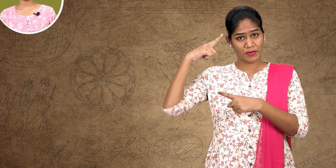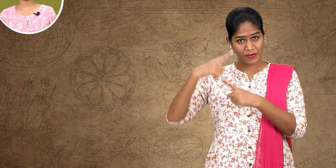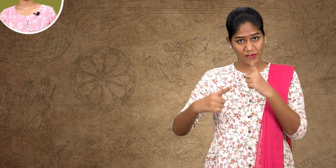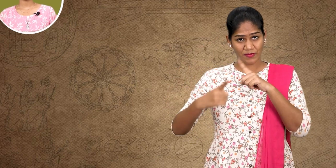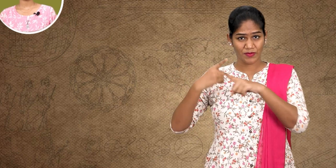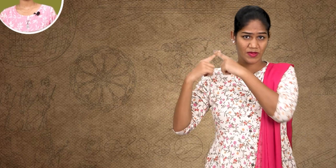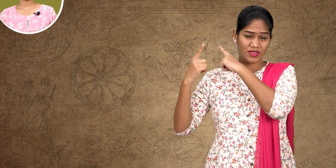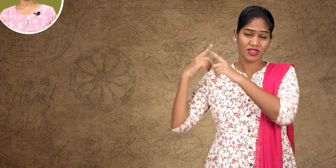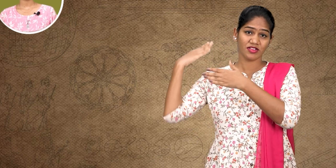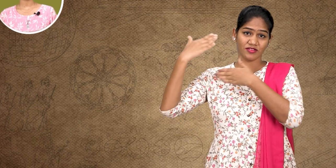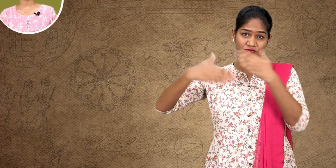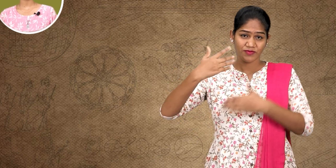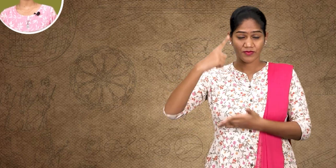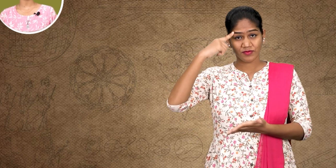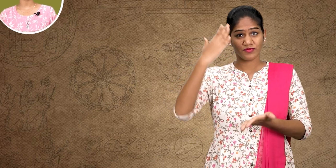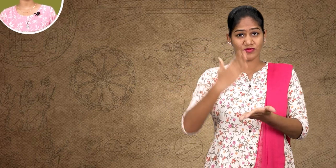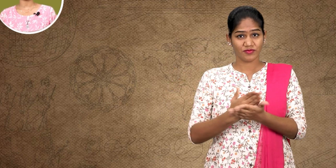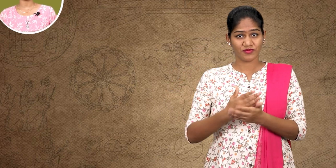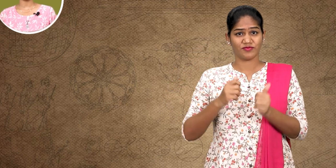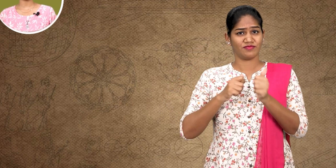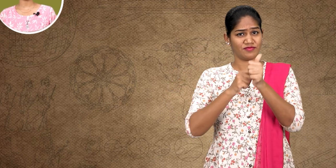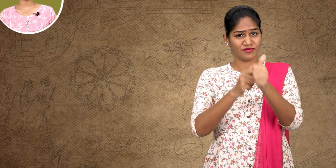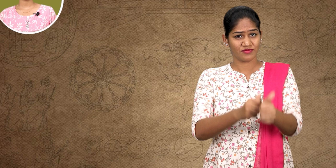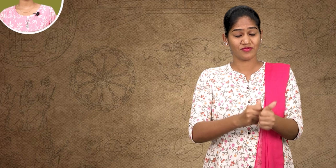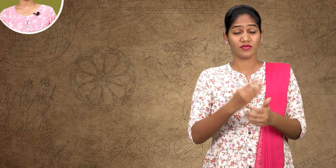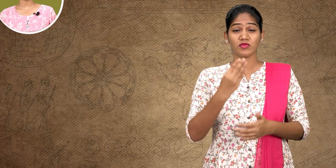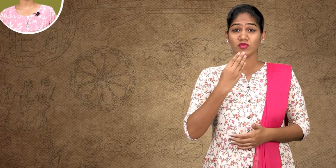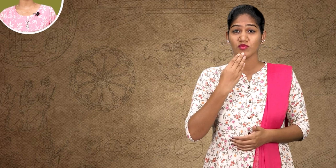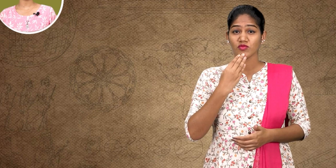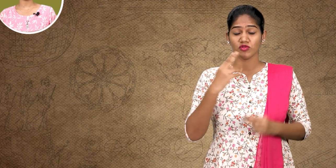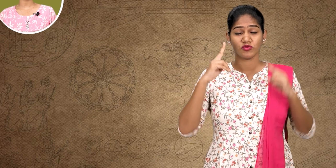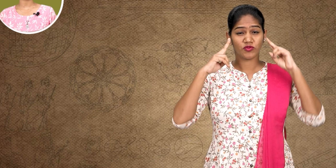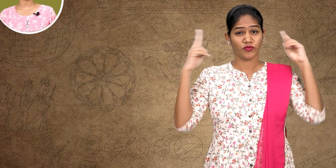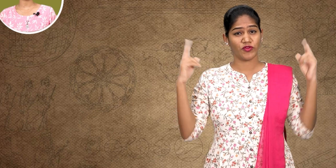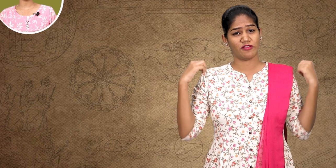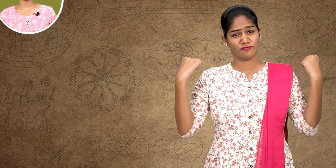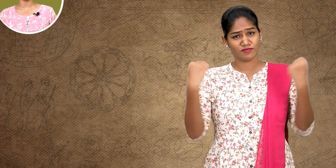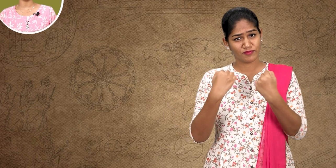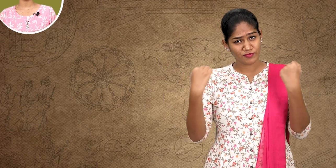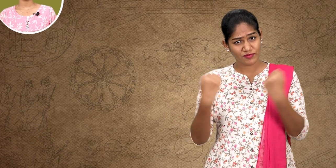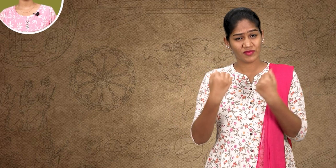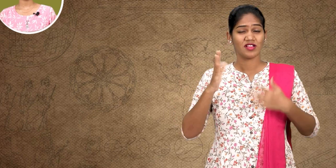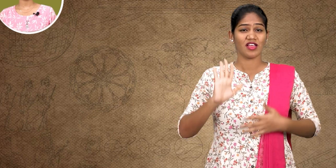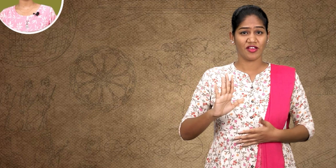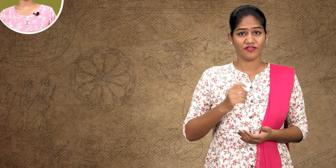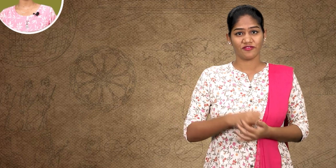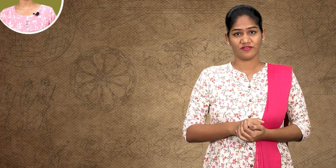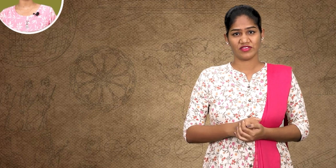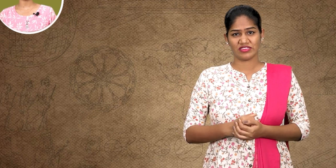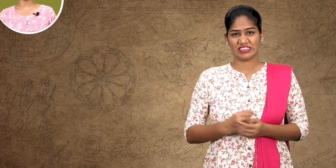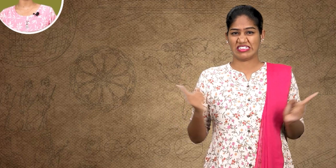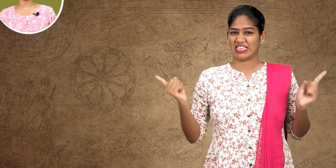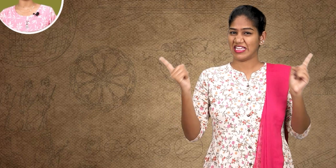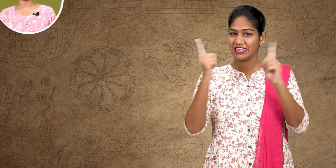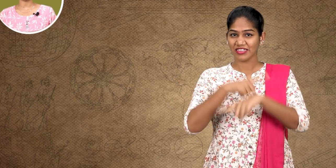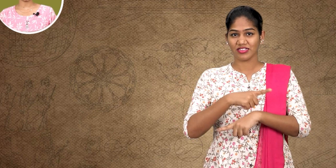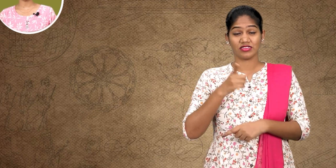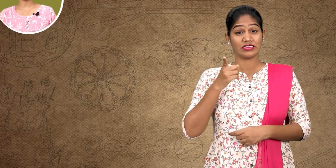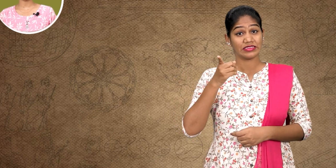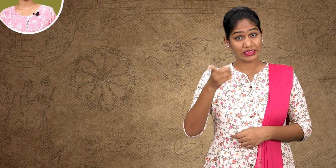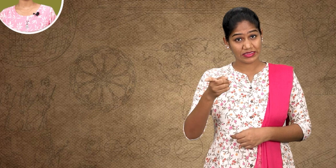the Muslim reformist also had to struggle against their